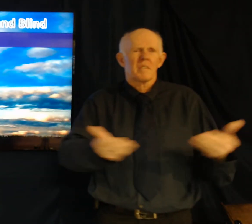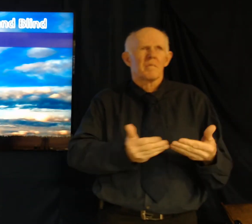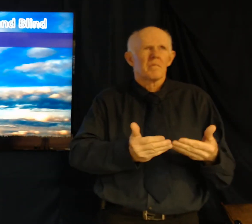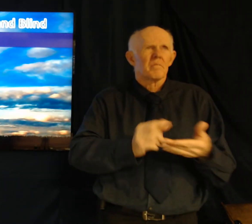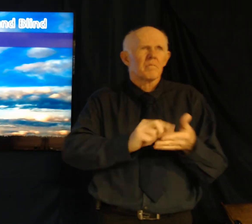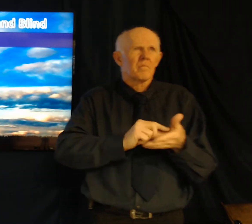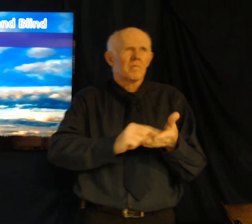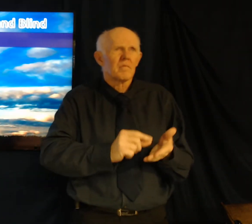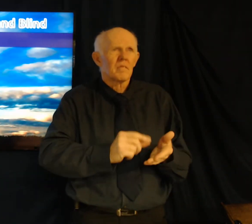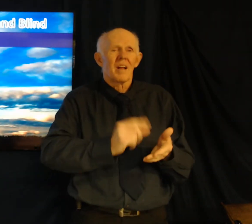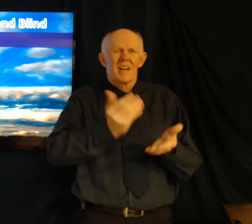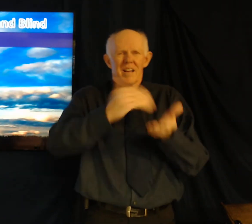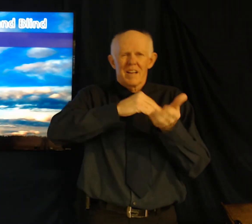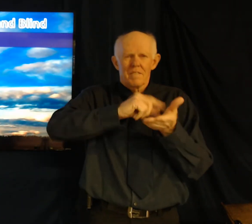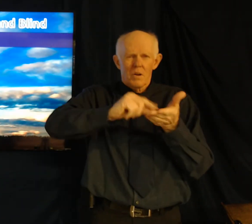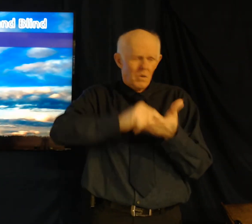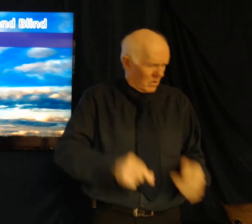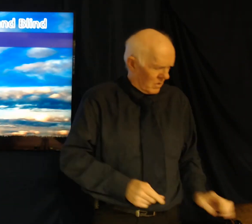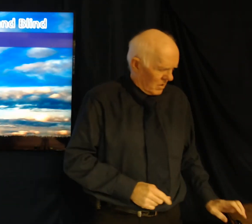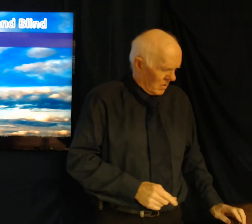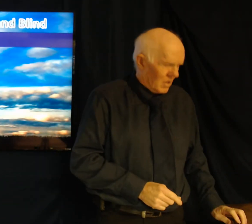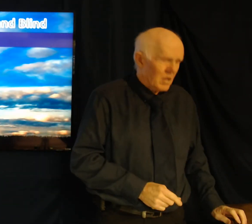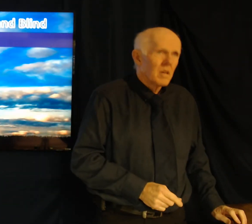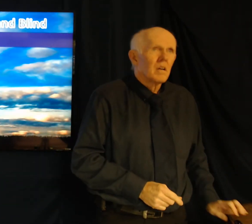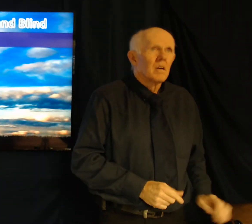The introduction. The Another verse.